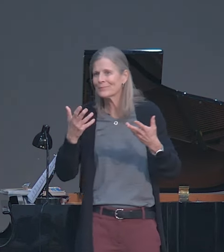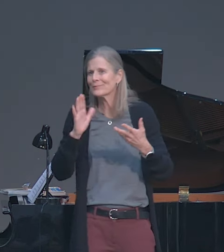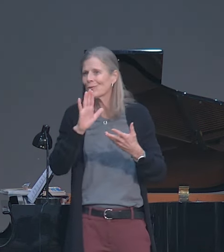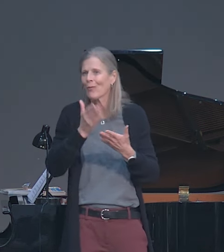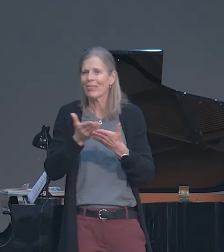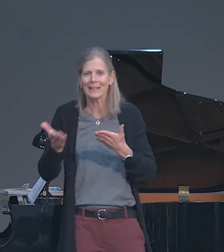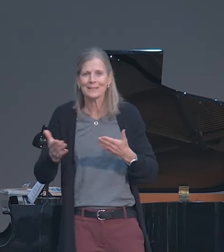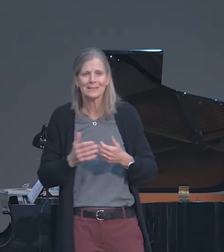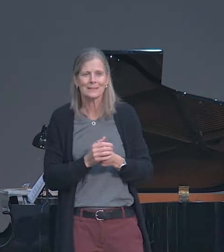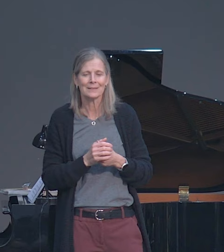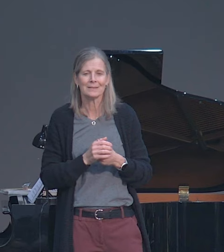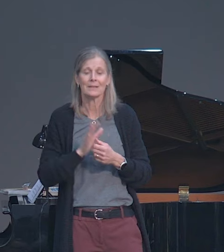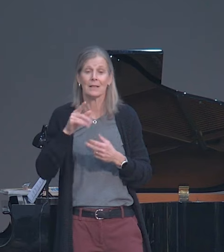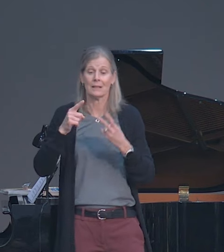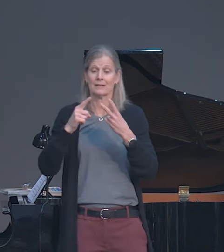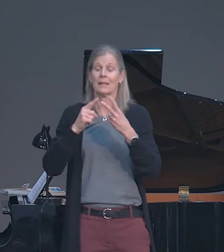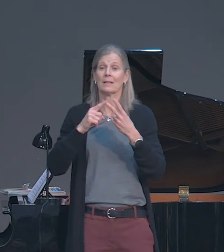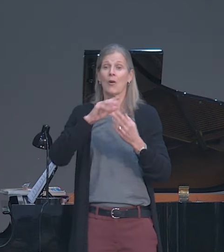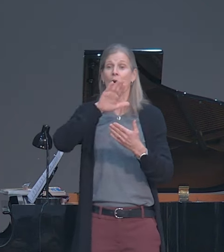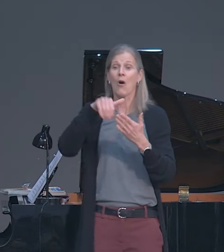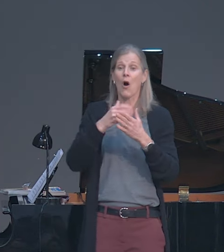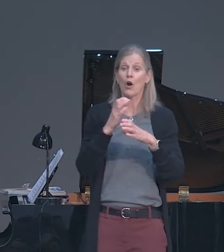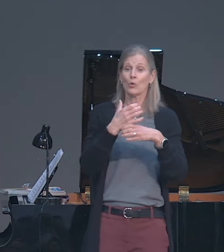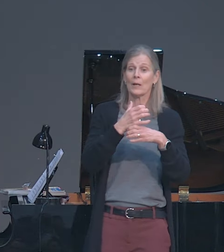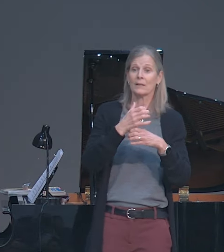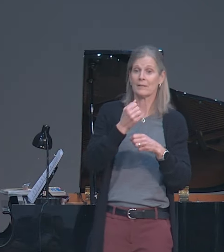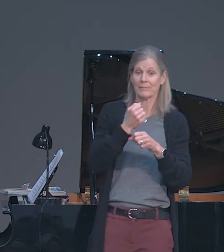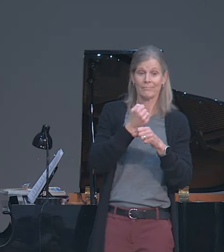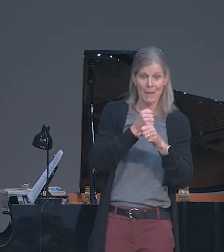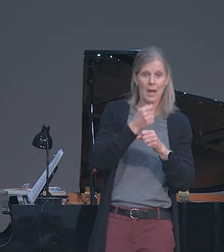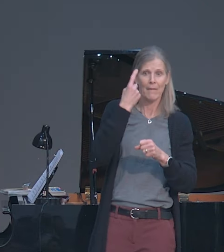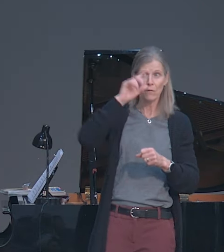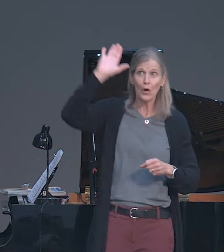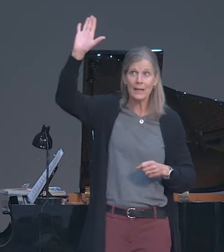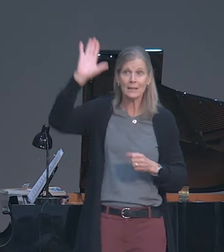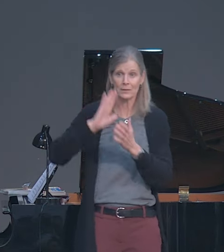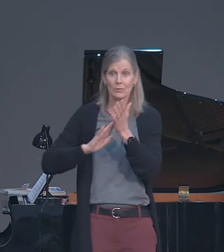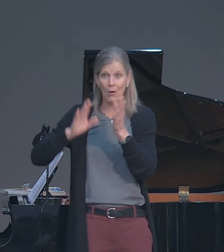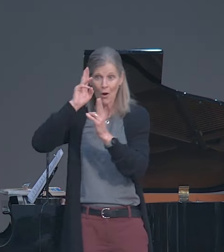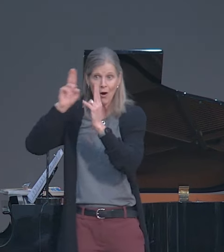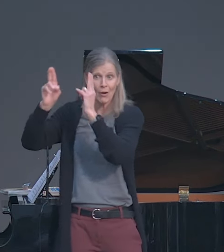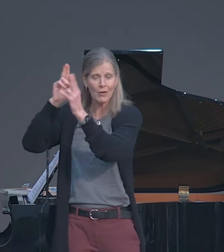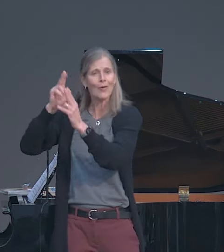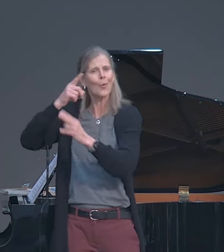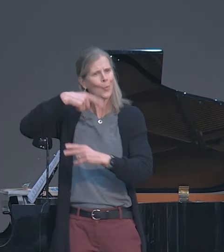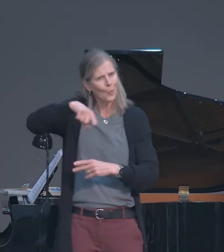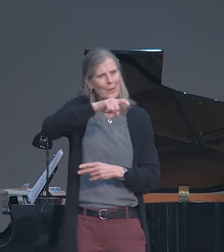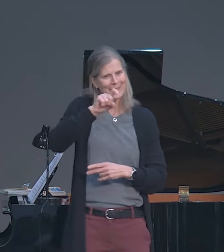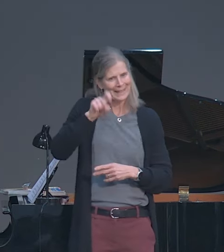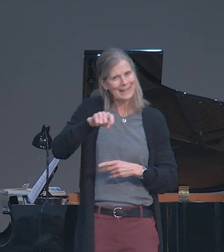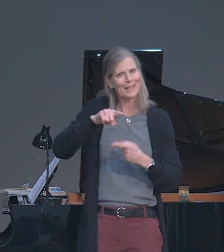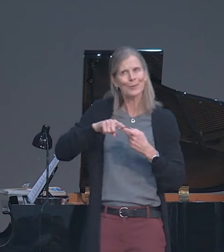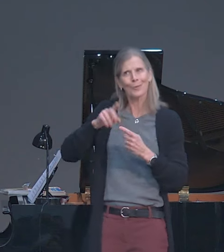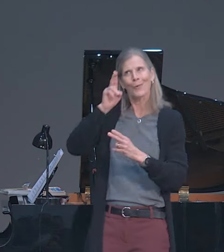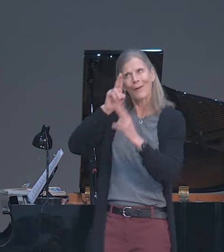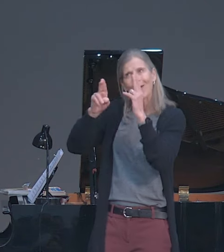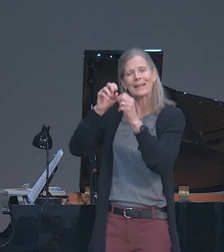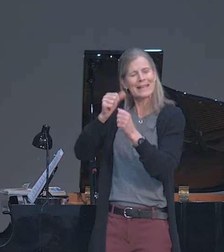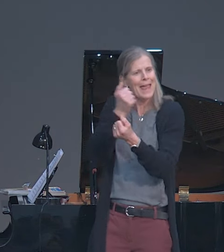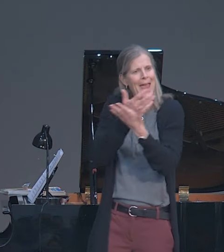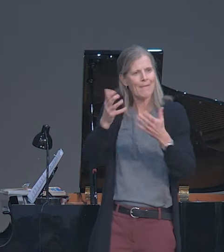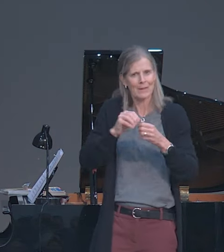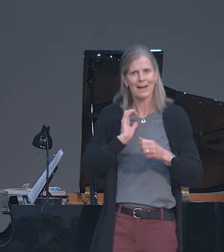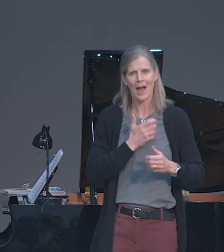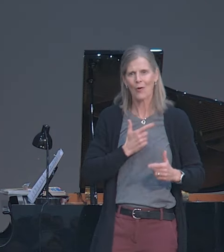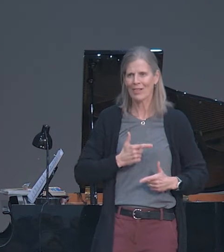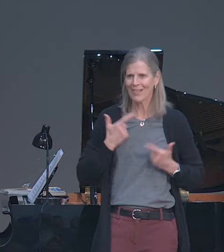Second, since all creation exists for Christ and his glory, you ought to seek to glorify him in every aspect of your life.